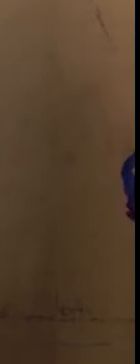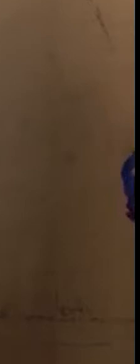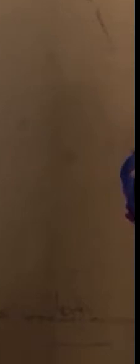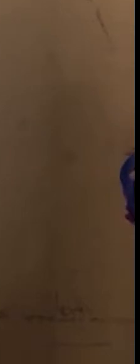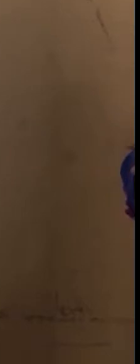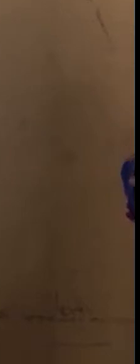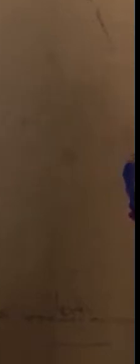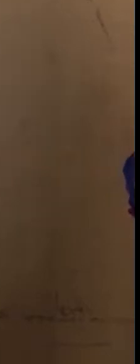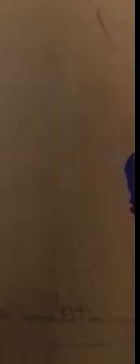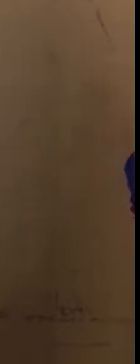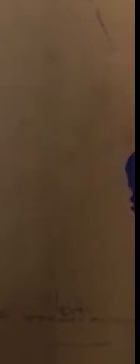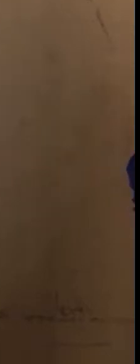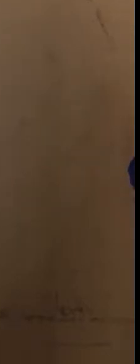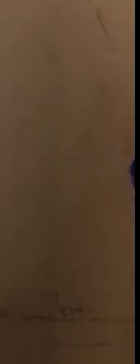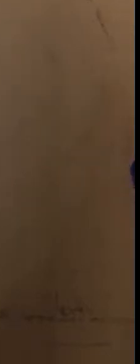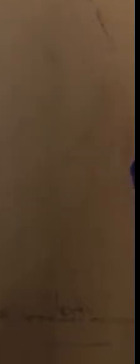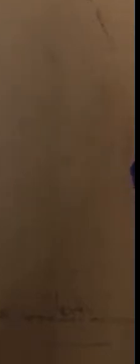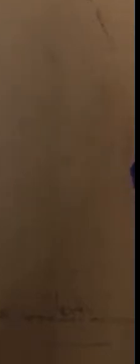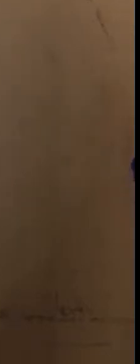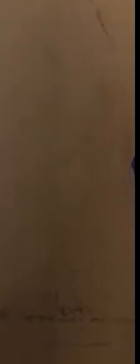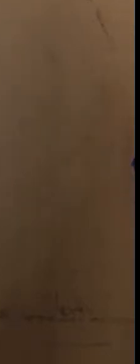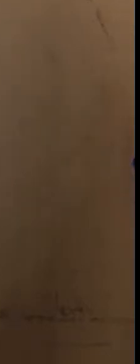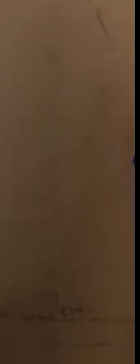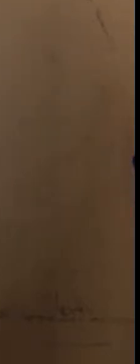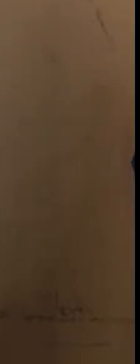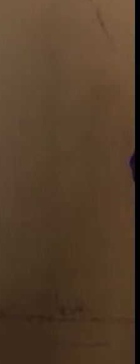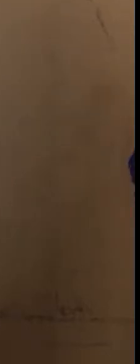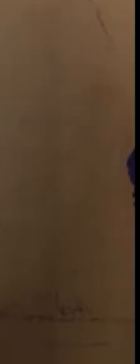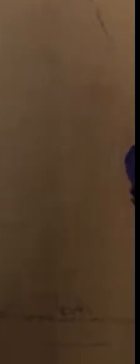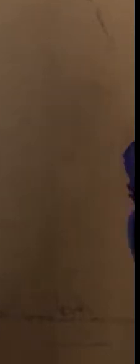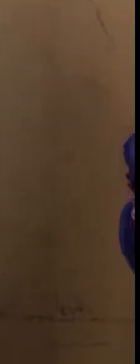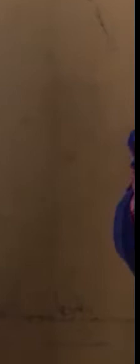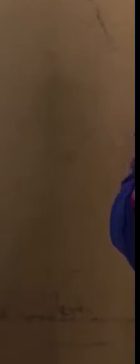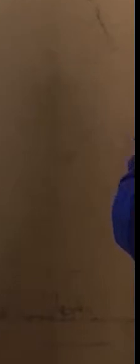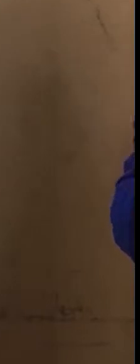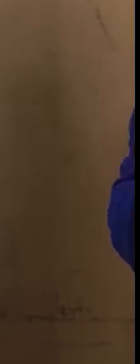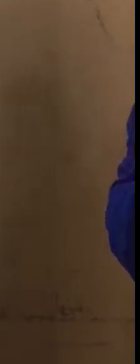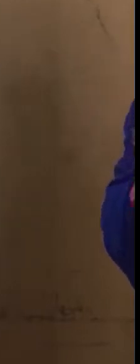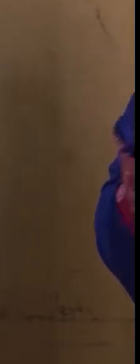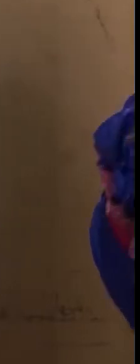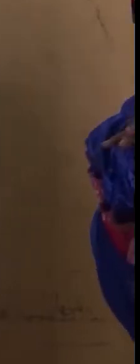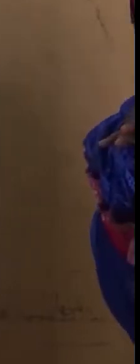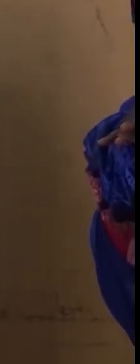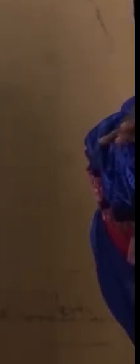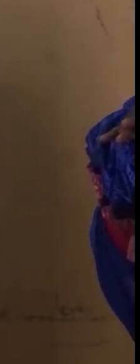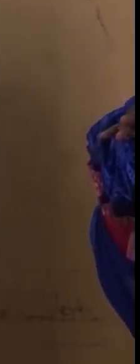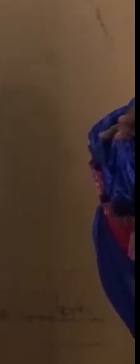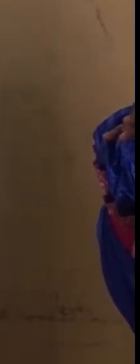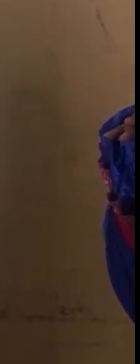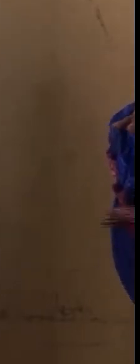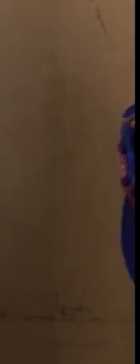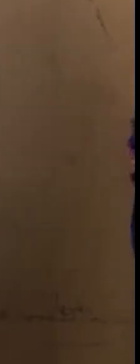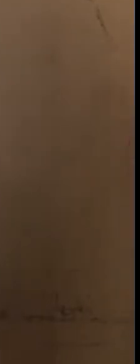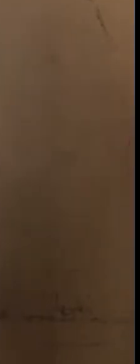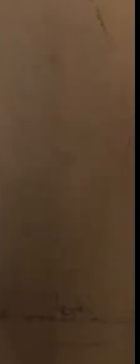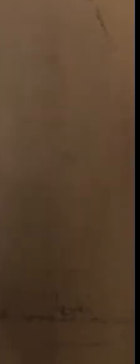To water your plants. And it has to be in what? In a slopey area, so that the water will flow through the channels